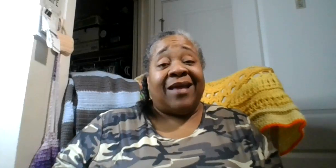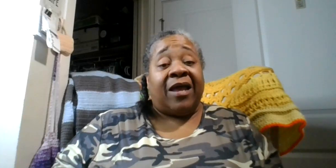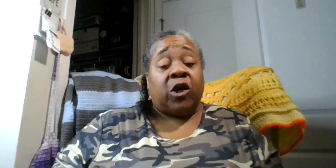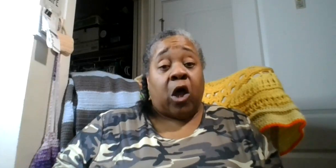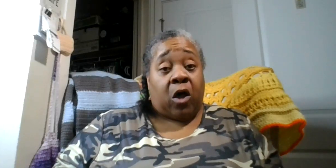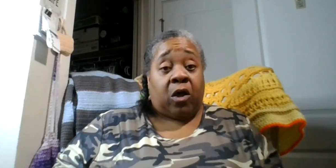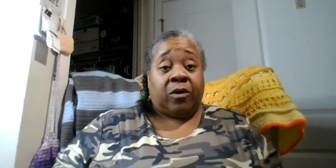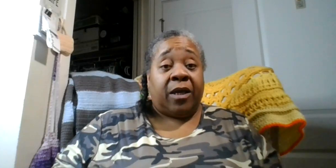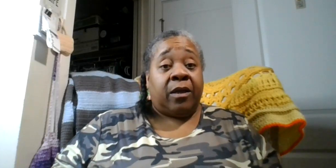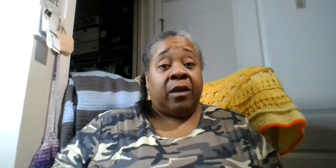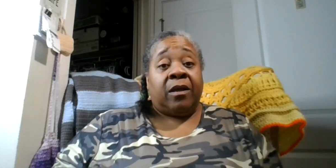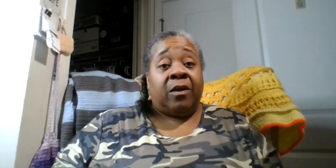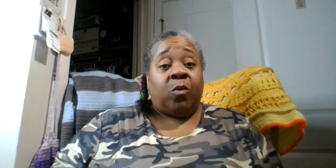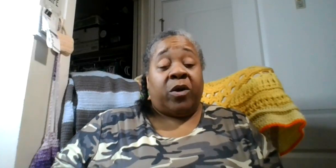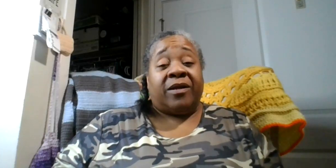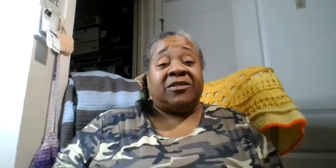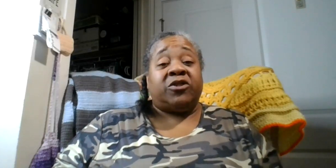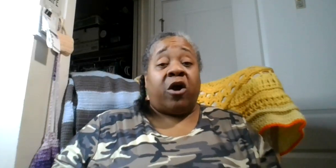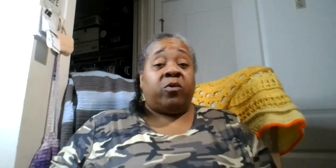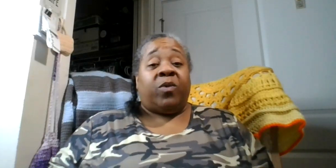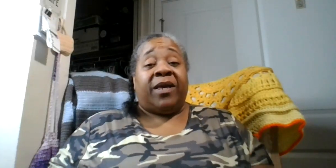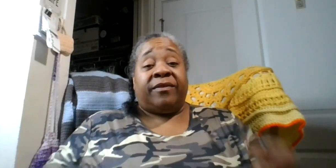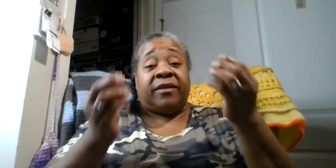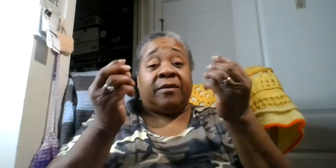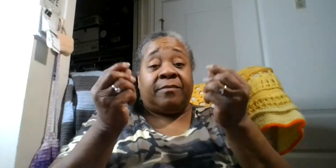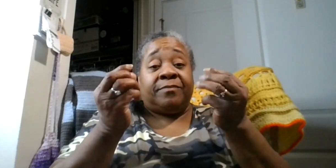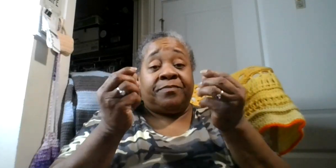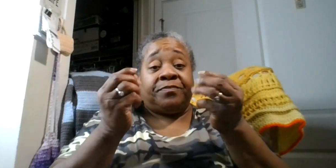and long. We're going to start with...